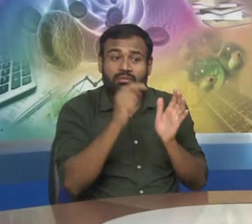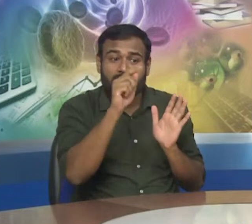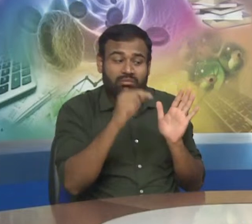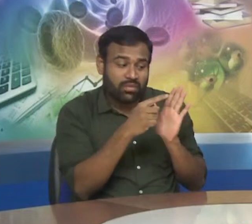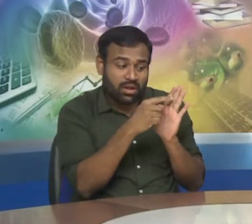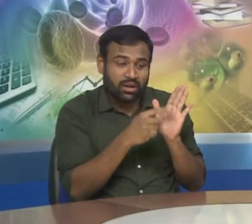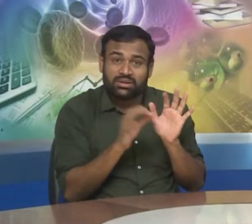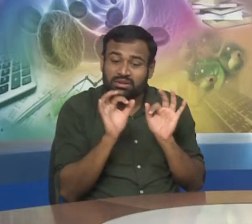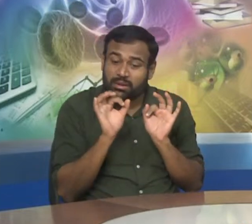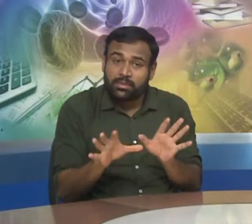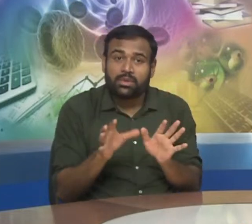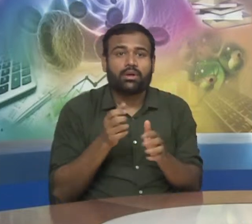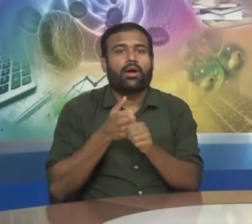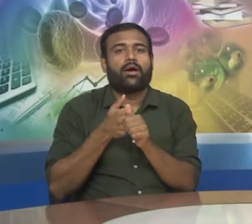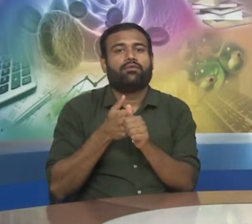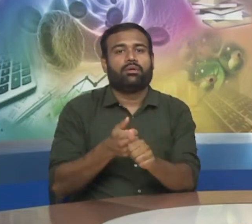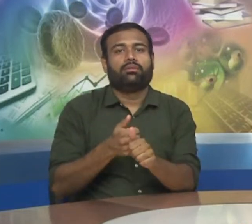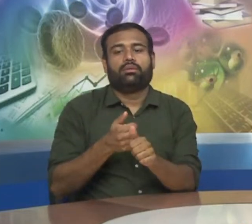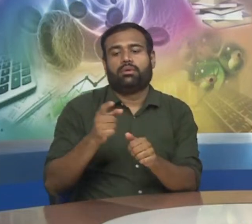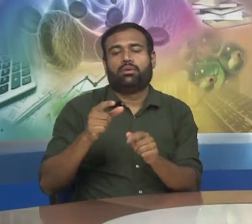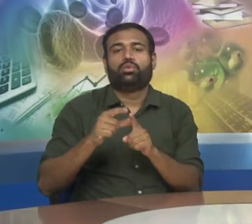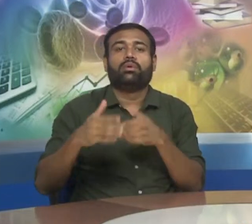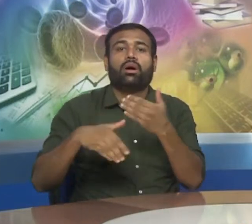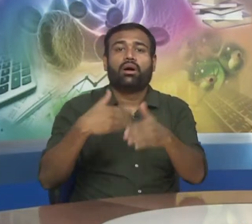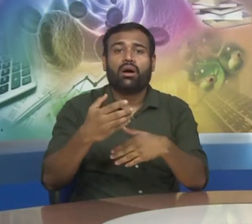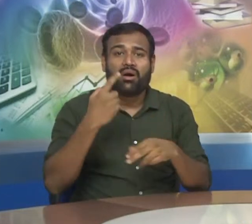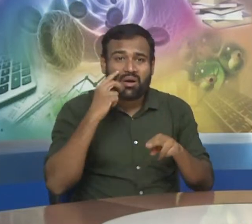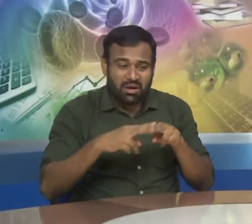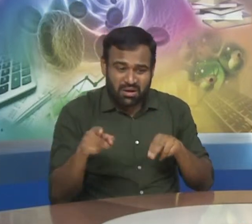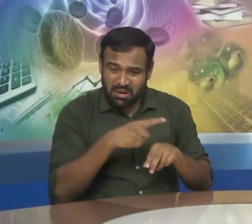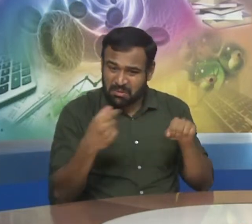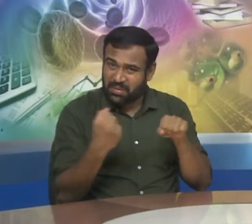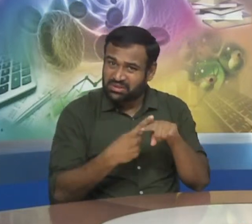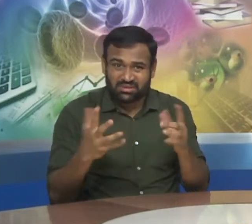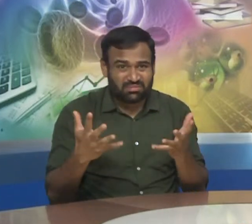ultra vires or null and void.